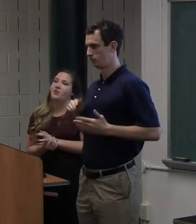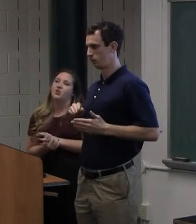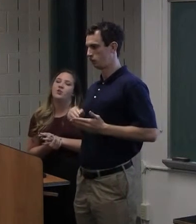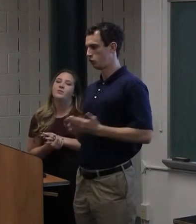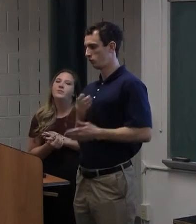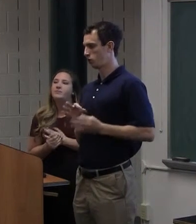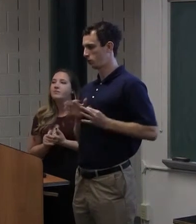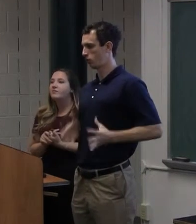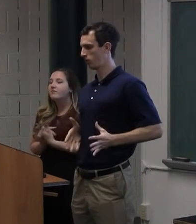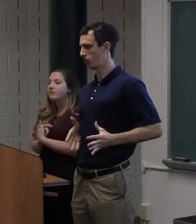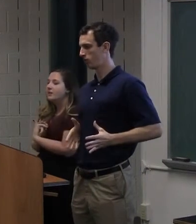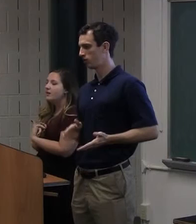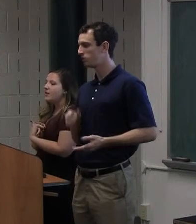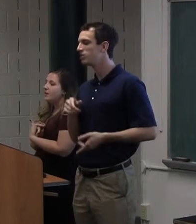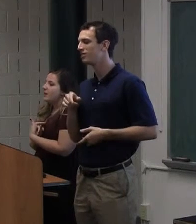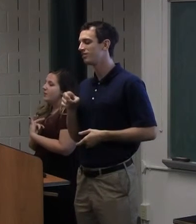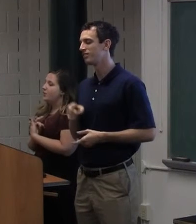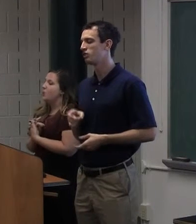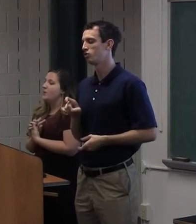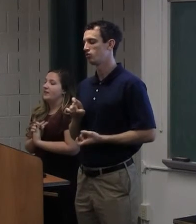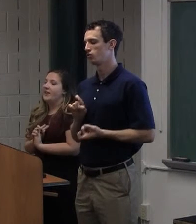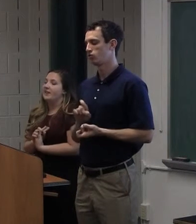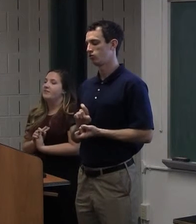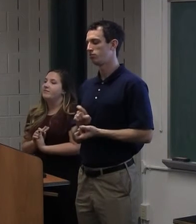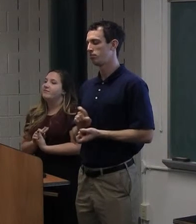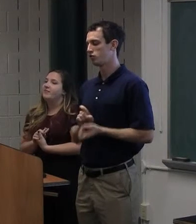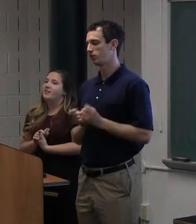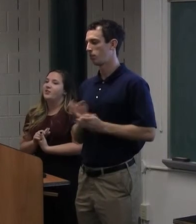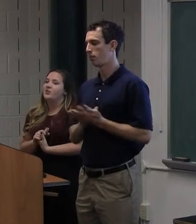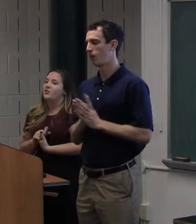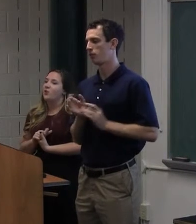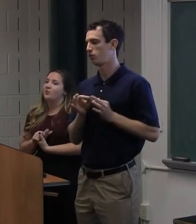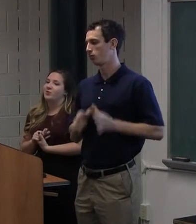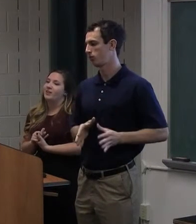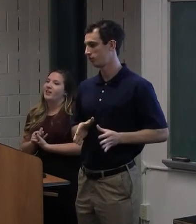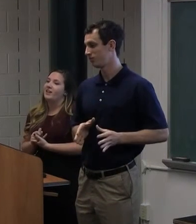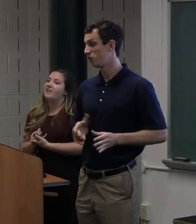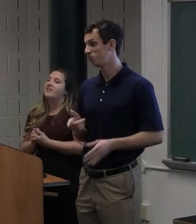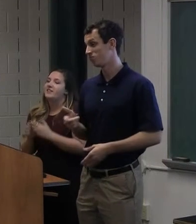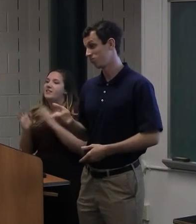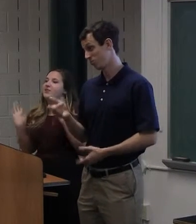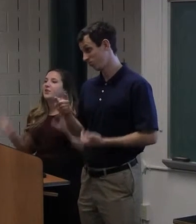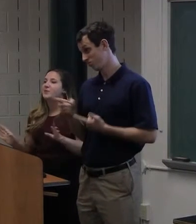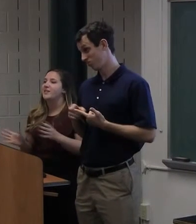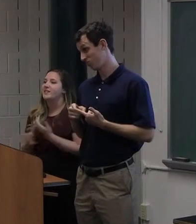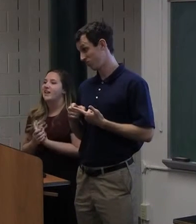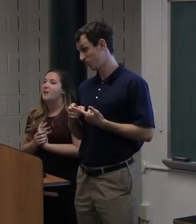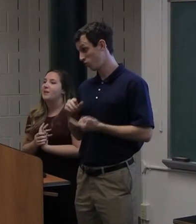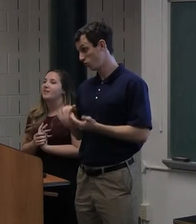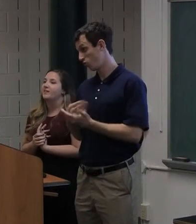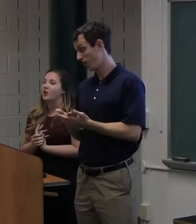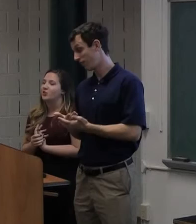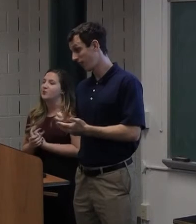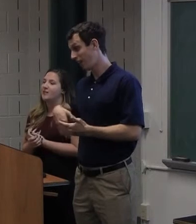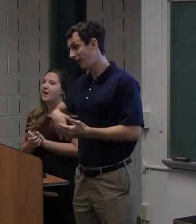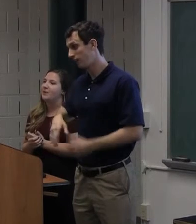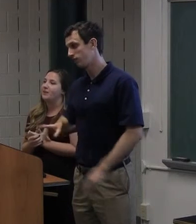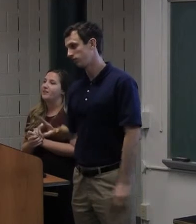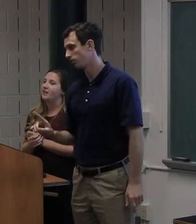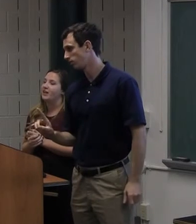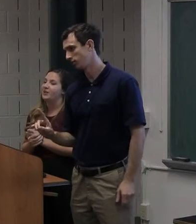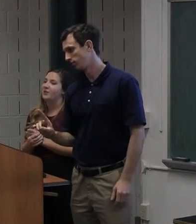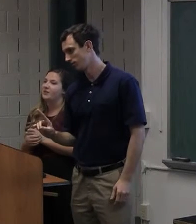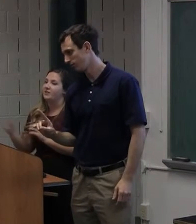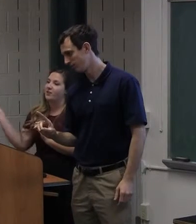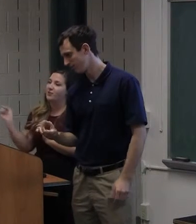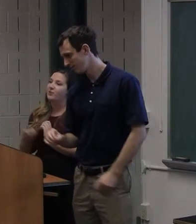and be professional. Don't be late. Just don't do it. The circumstances happen, car troubles